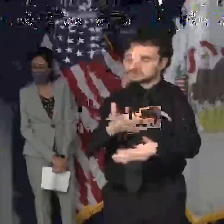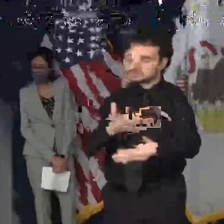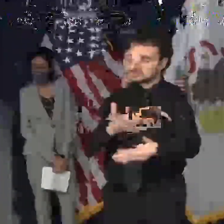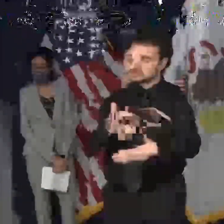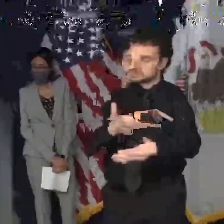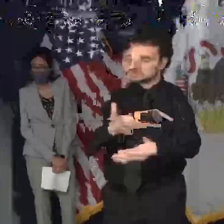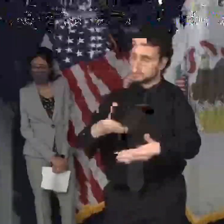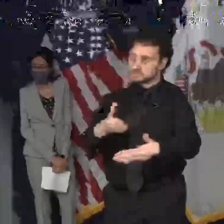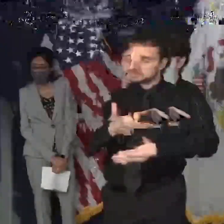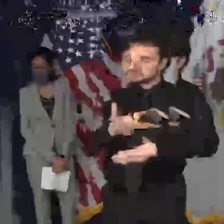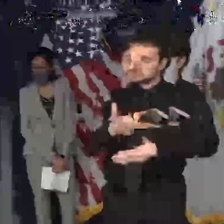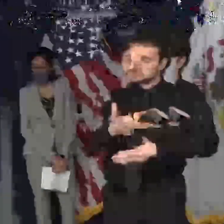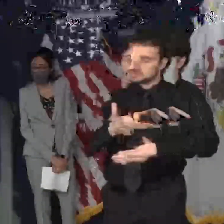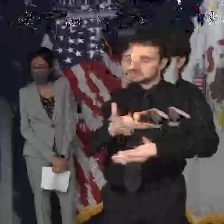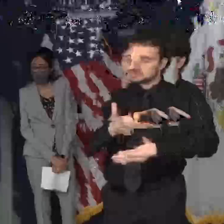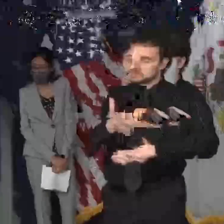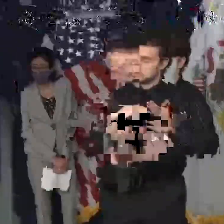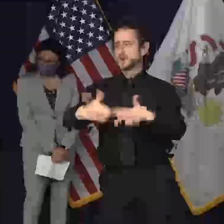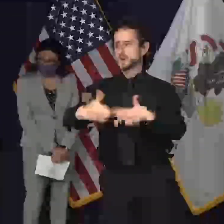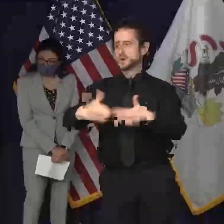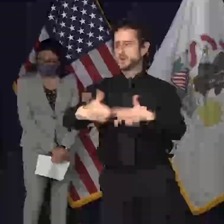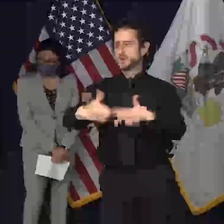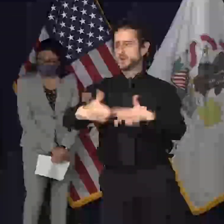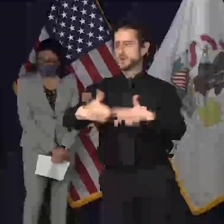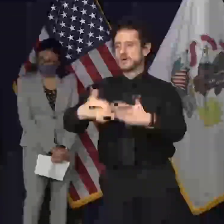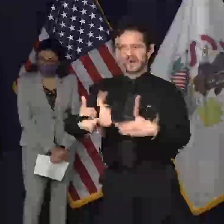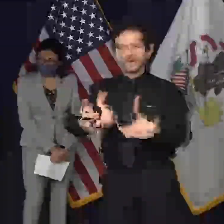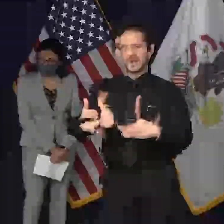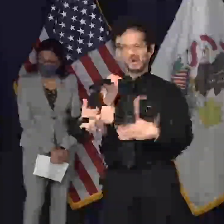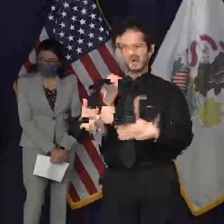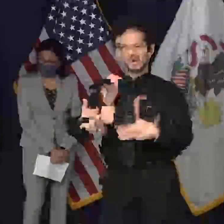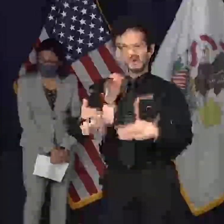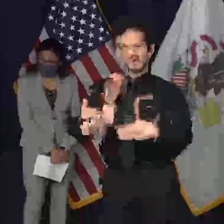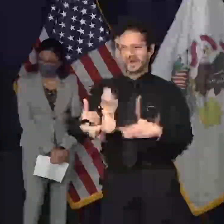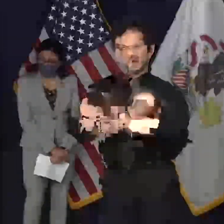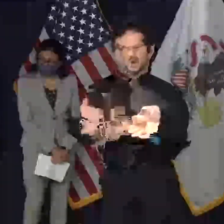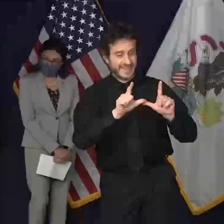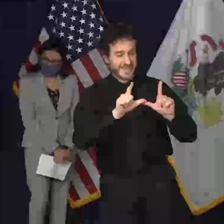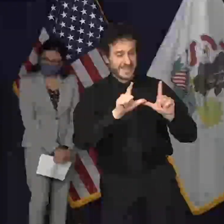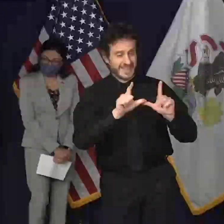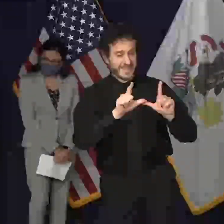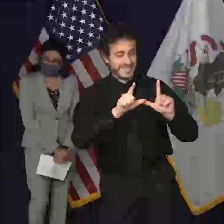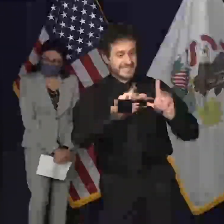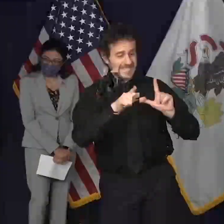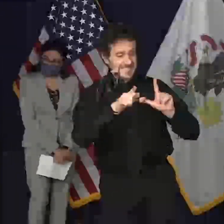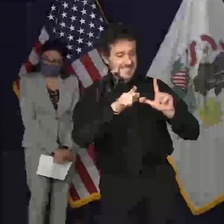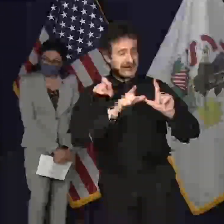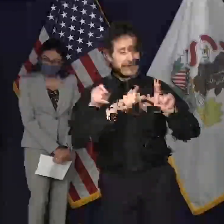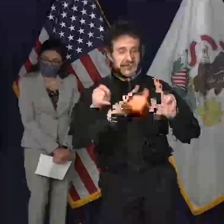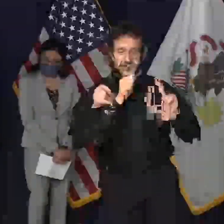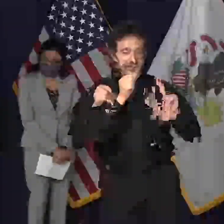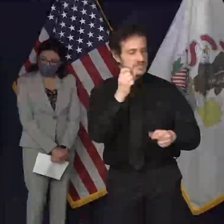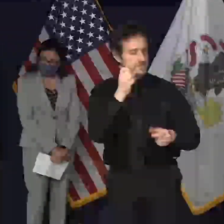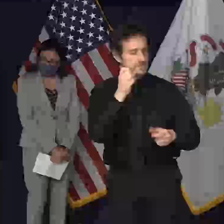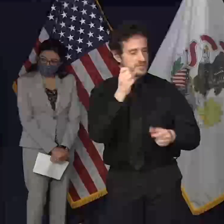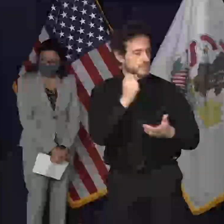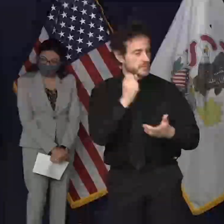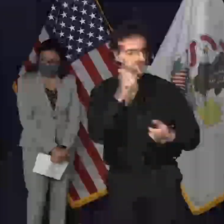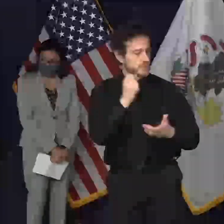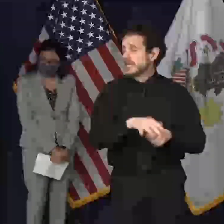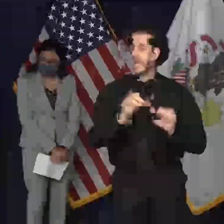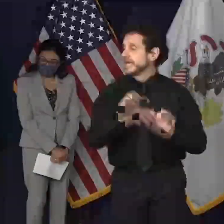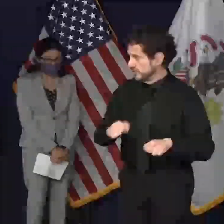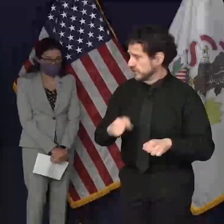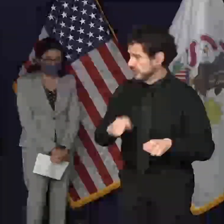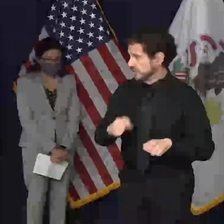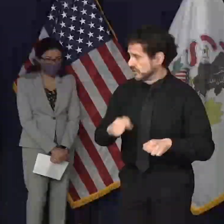Can businesses still lose their license if operating before the IDPH approves their region for their respective phase? They could. And, you